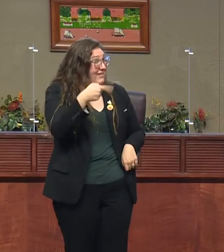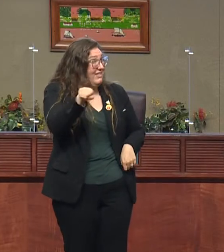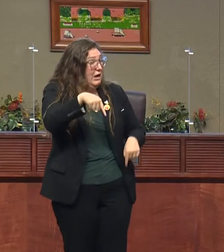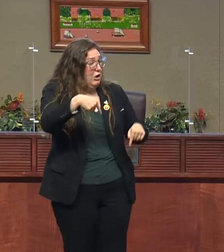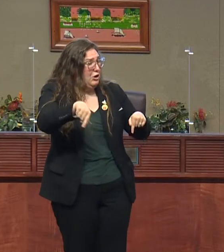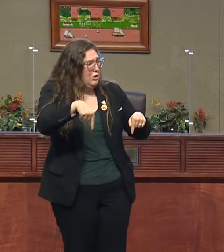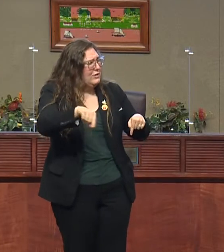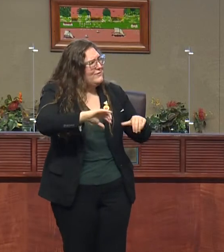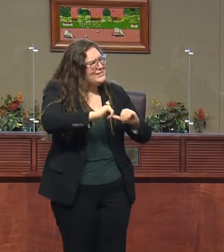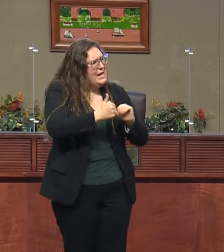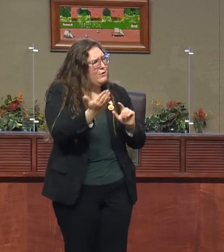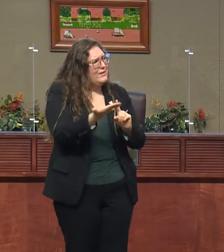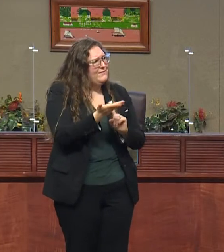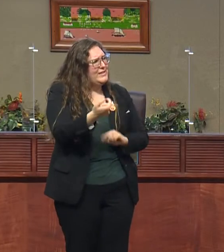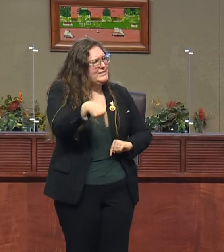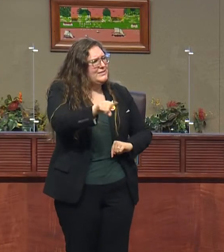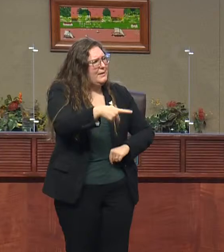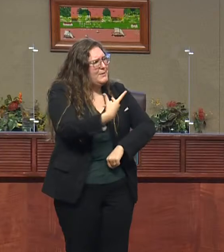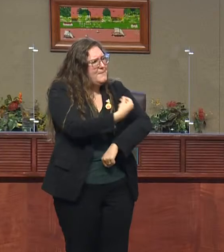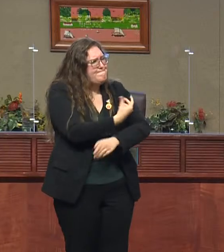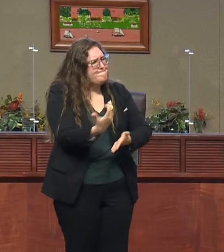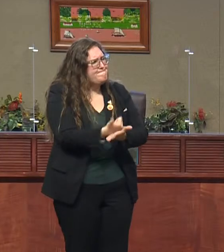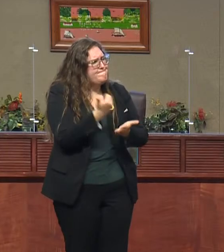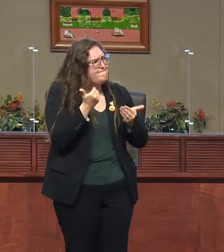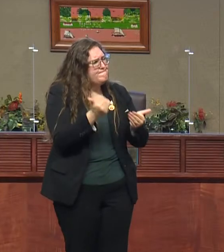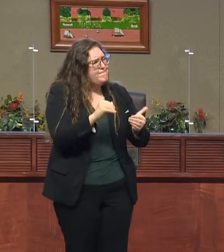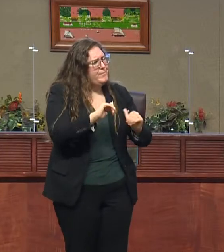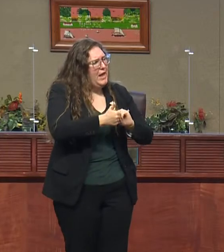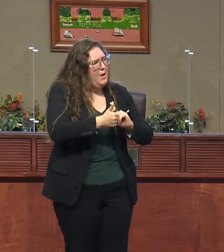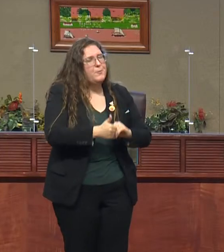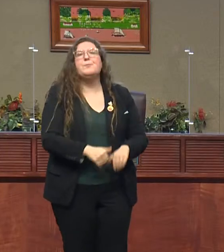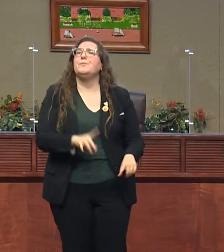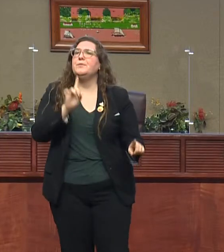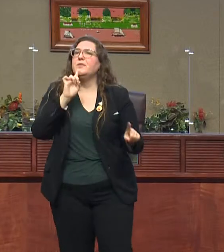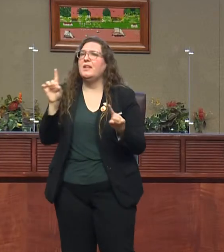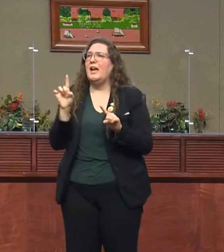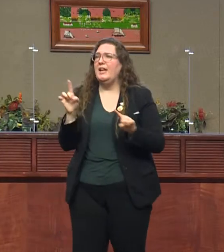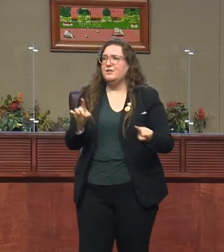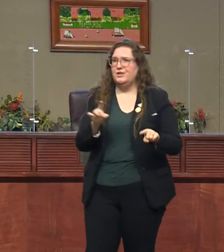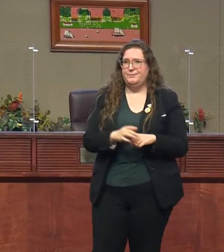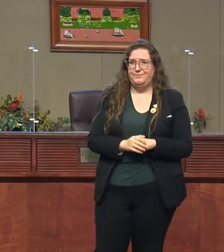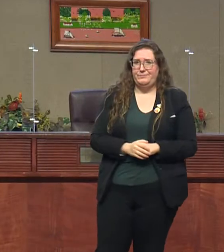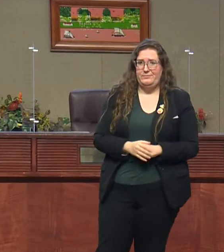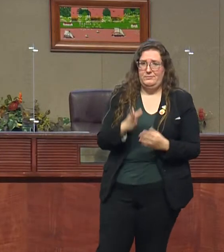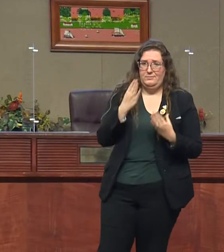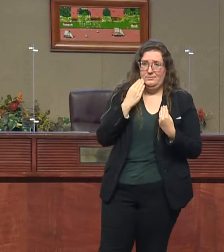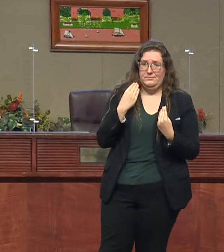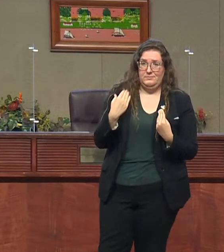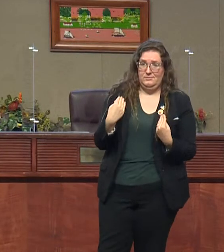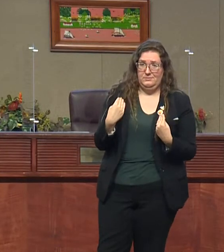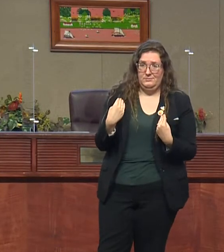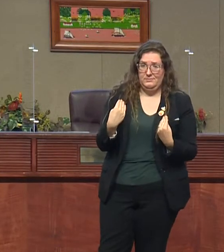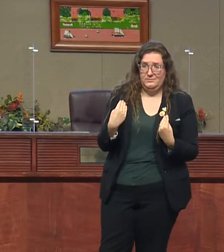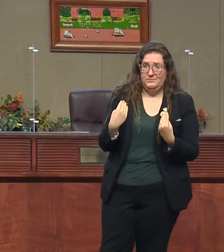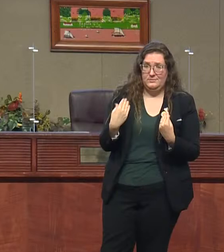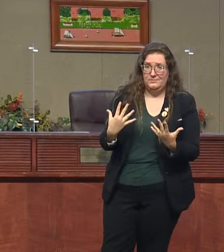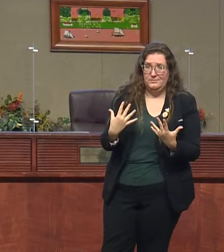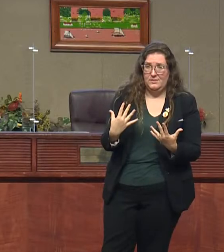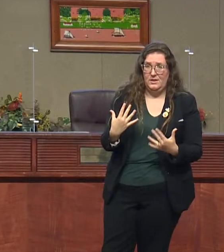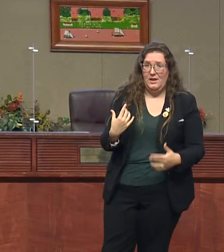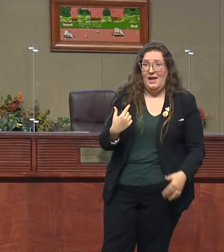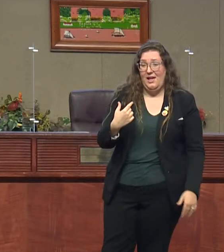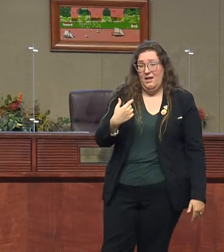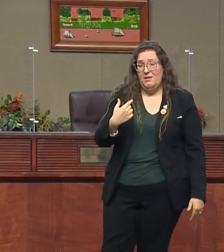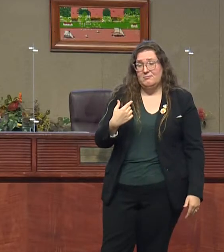them to get vaccinated? So keep in mind that even I have a 21-year-old and a